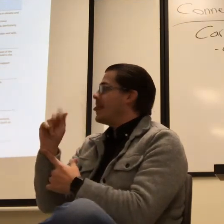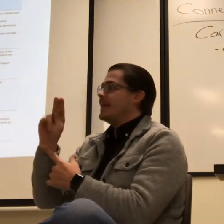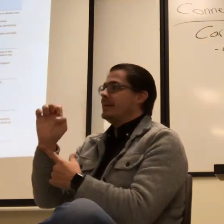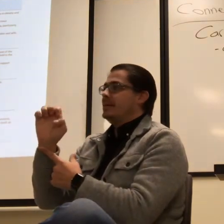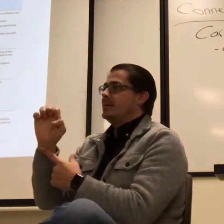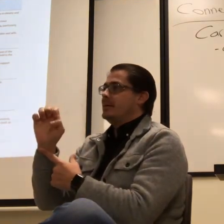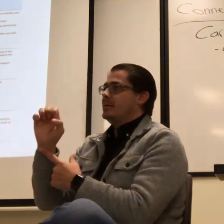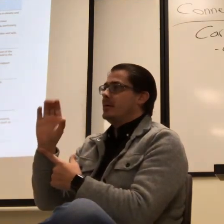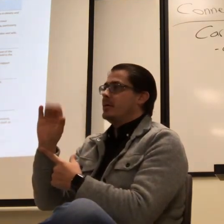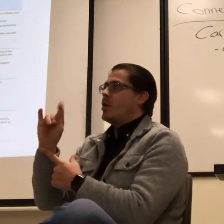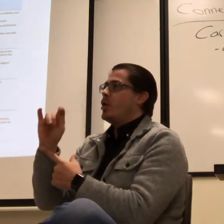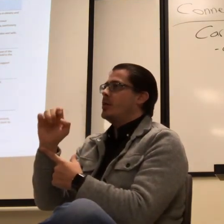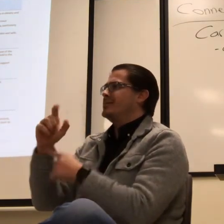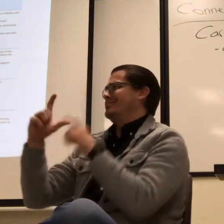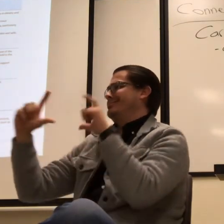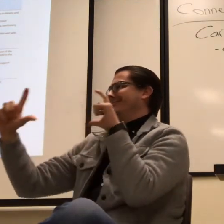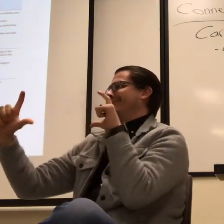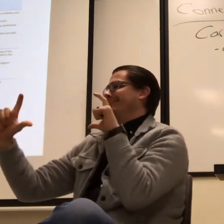in parentheses.